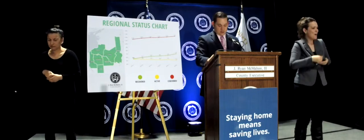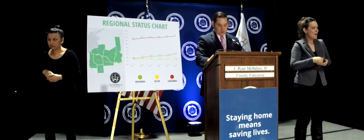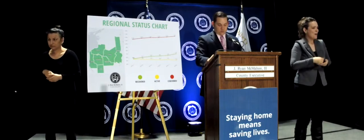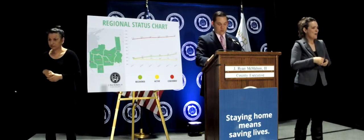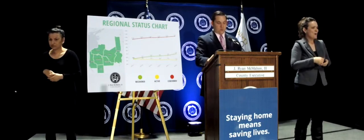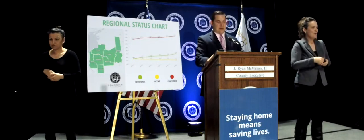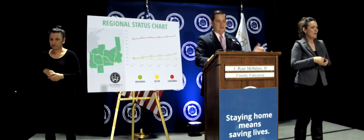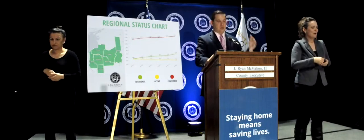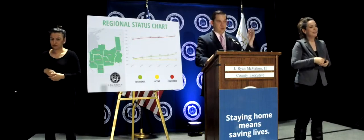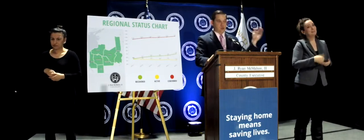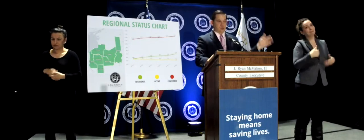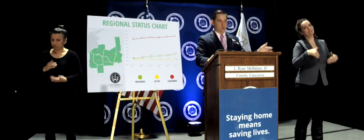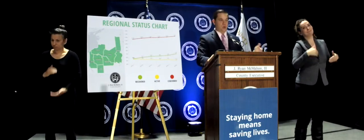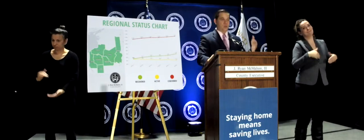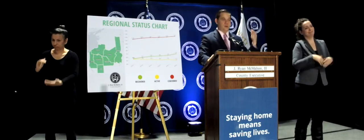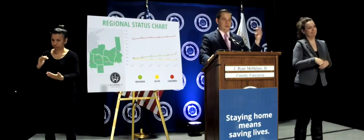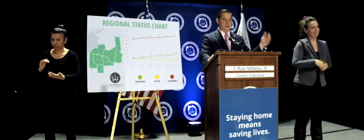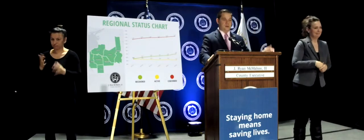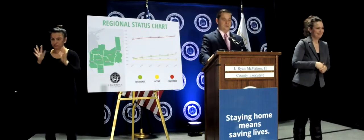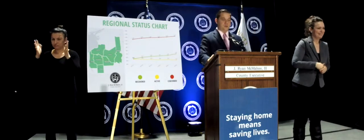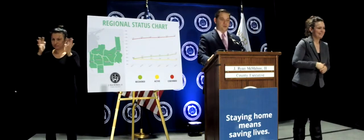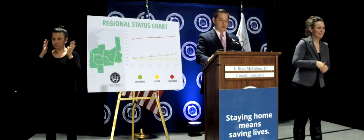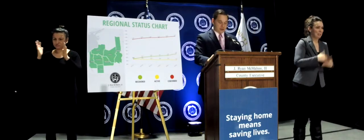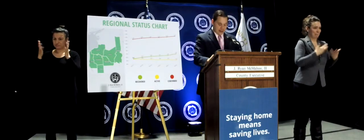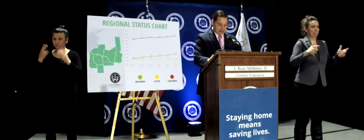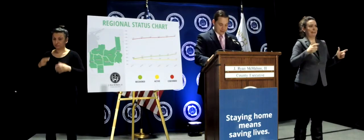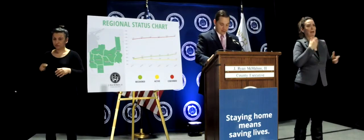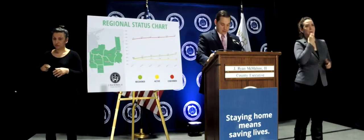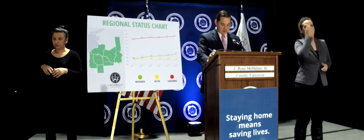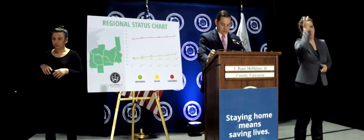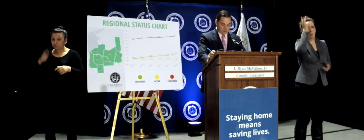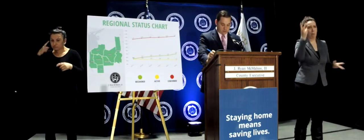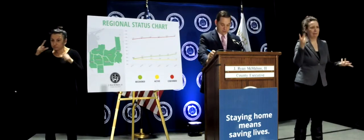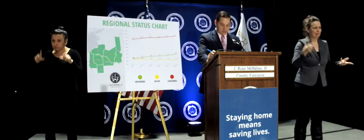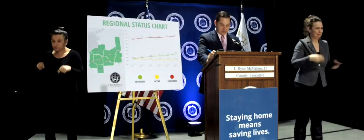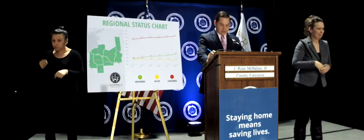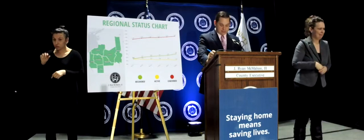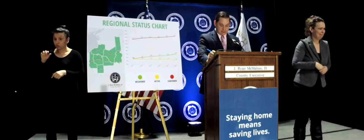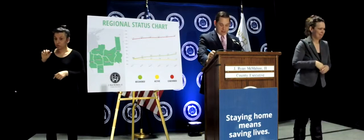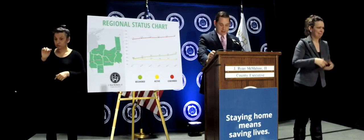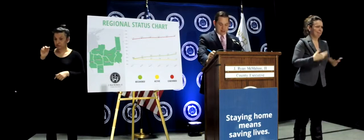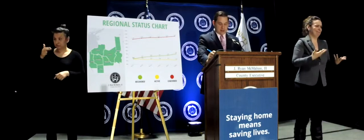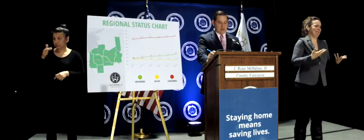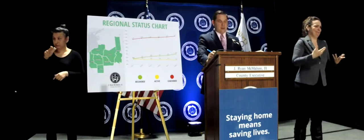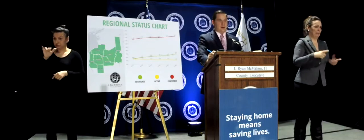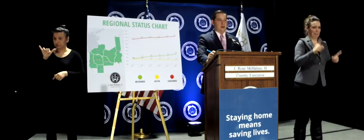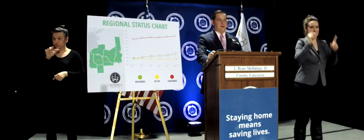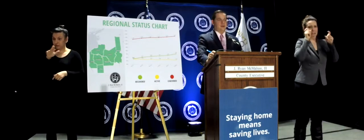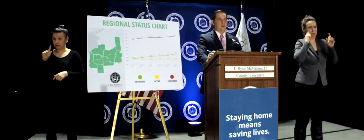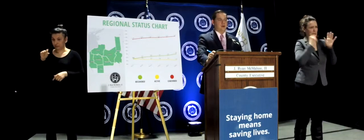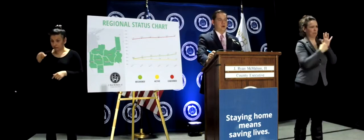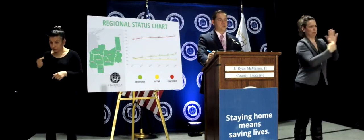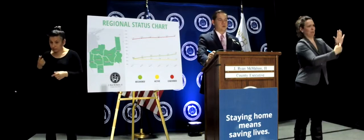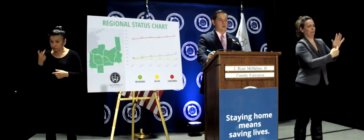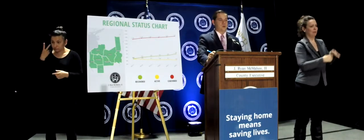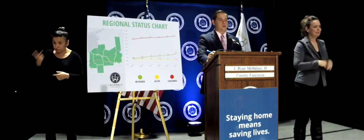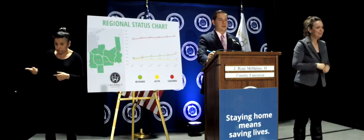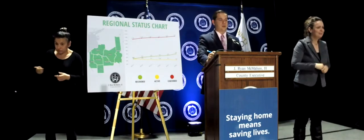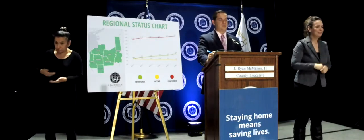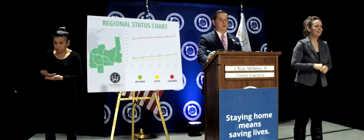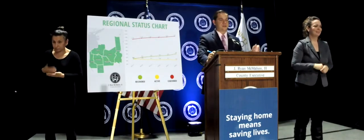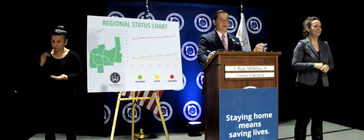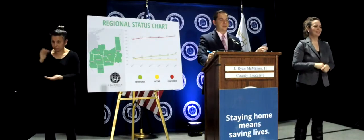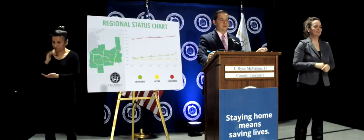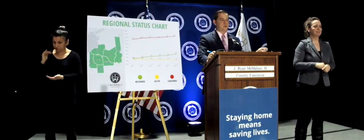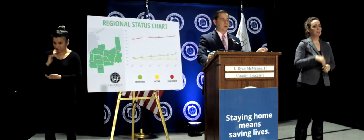certainly, hopefully, we'll have our zoo open in the near future again so that we can see that. And also,